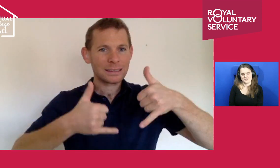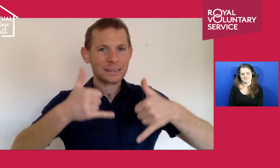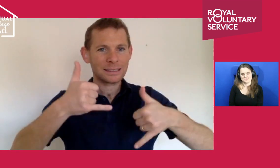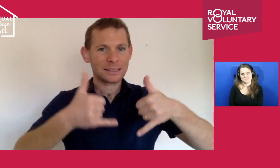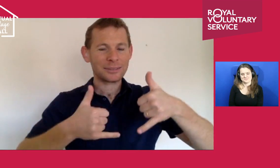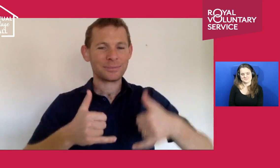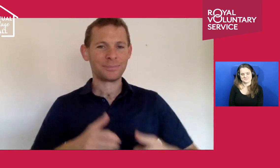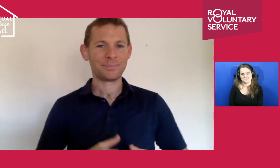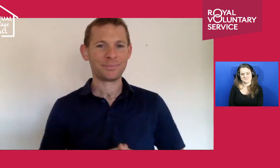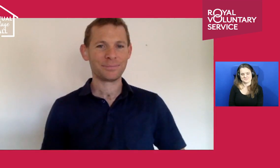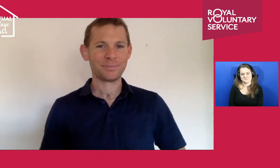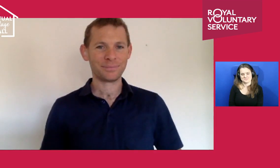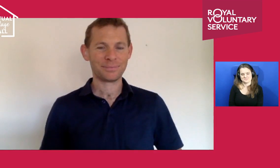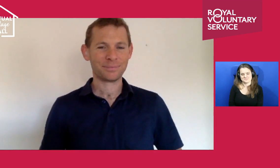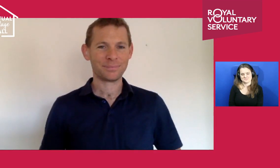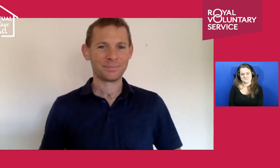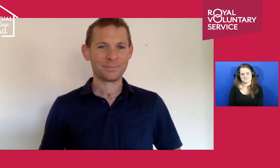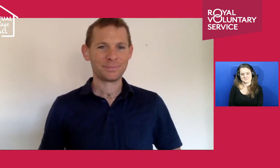Milk.